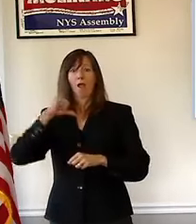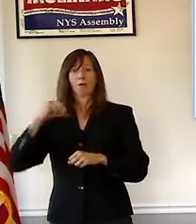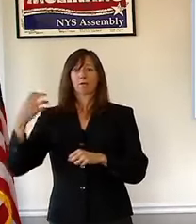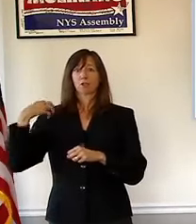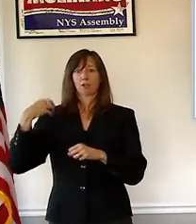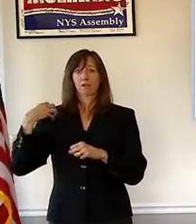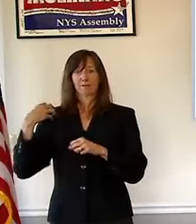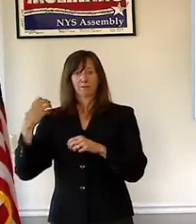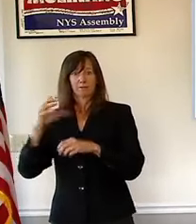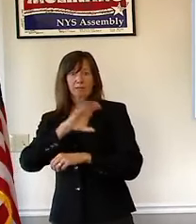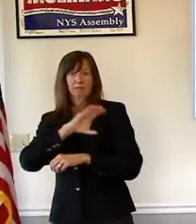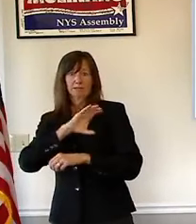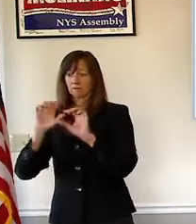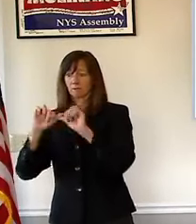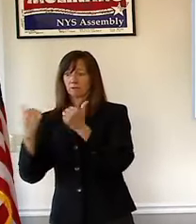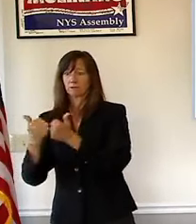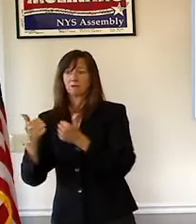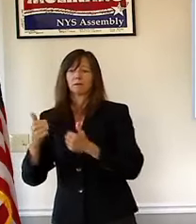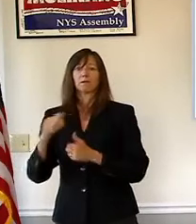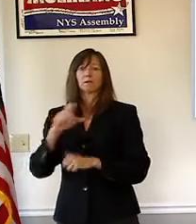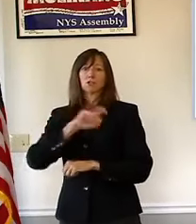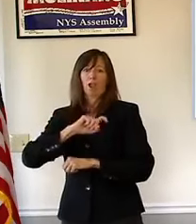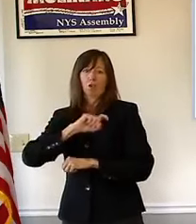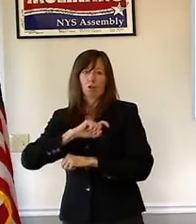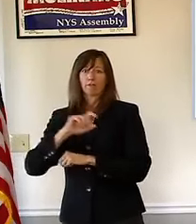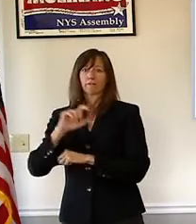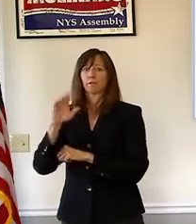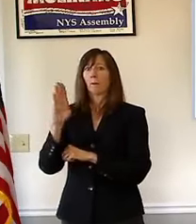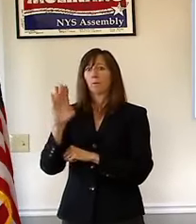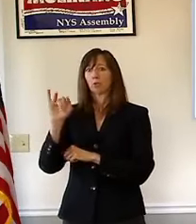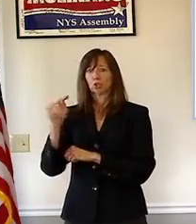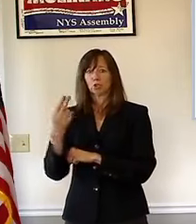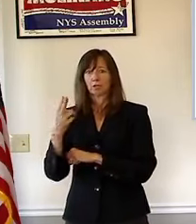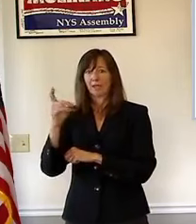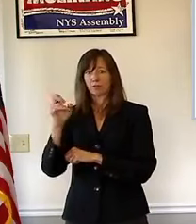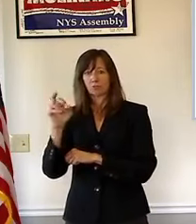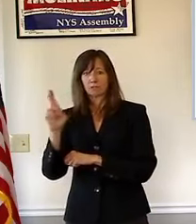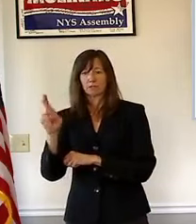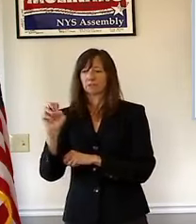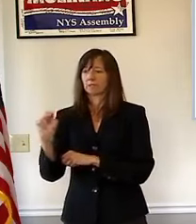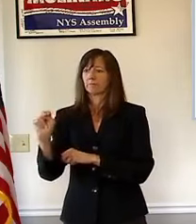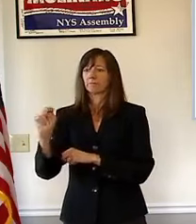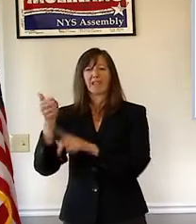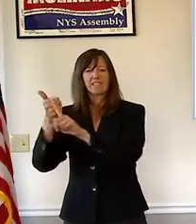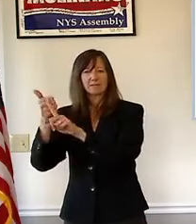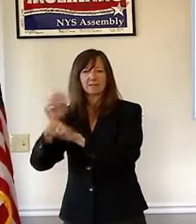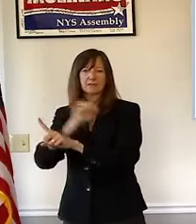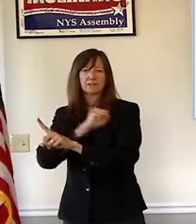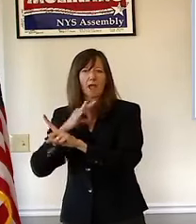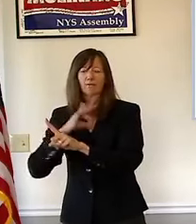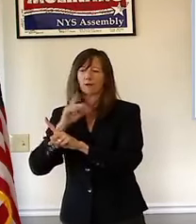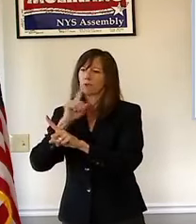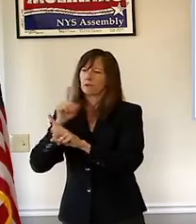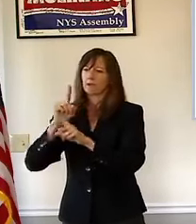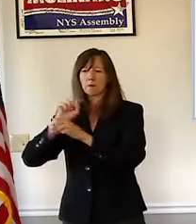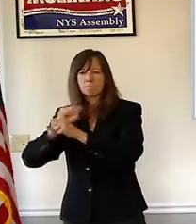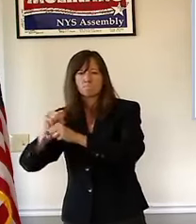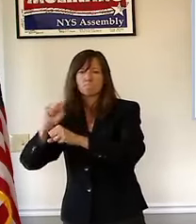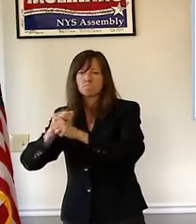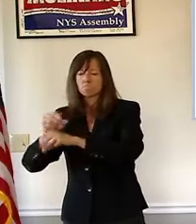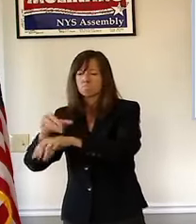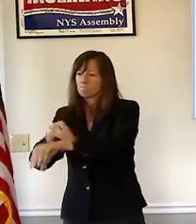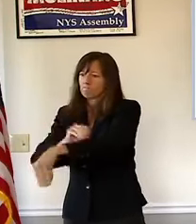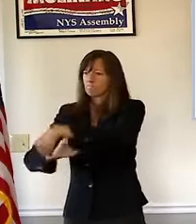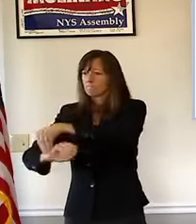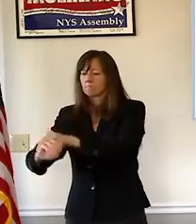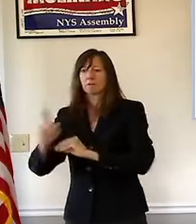by the sheriff, Butch Anderson, and his staff, all his fine staff that are all working on this, I think we're going to be a model for the